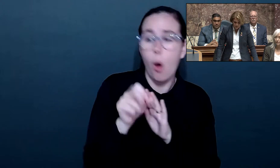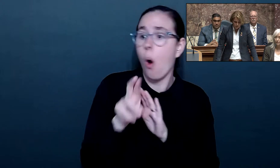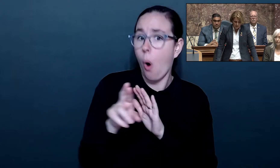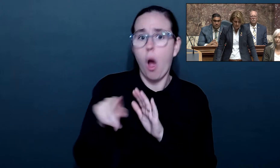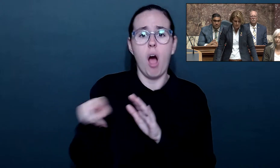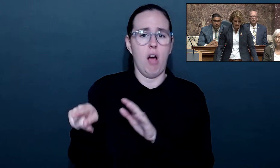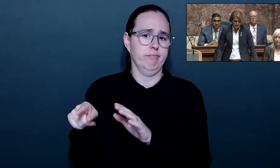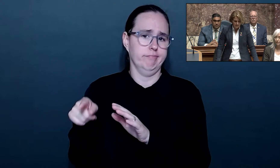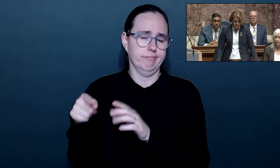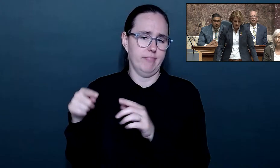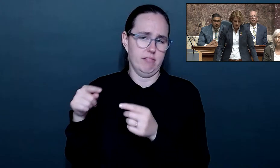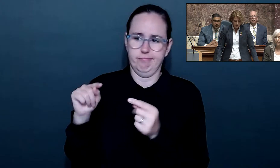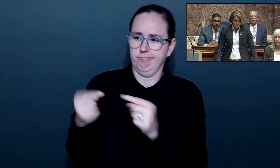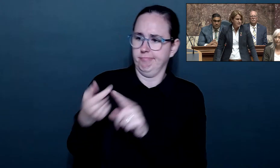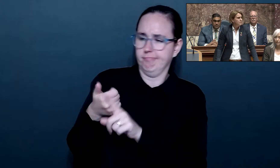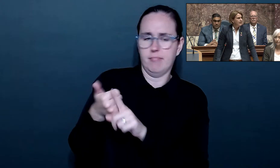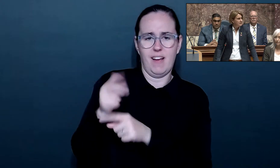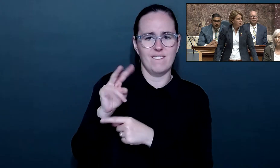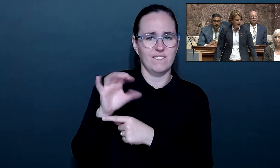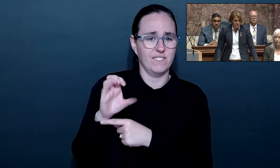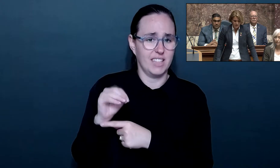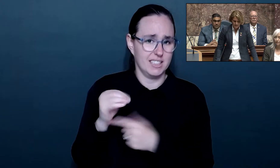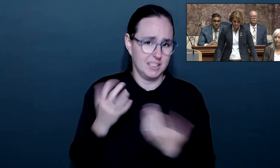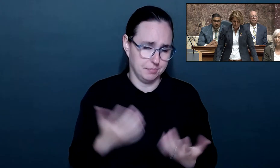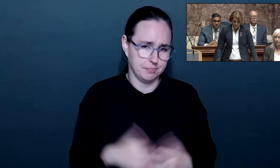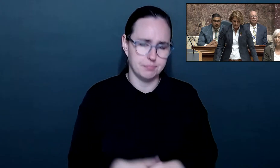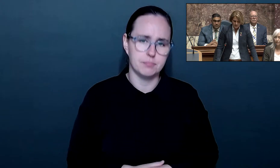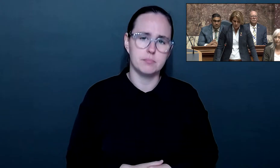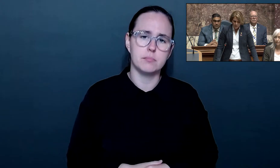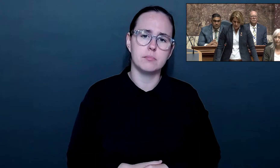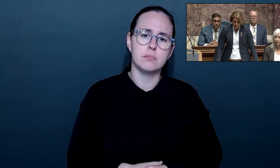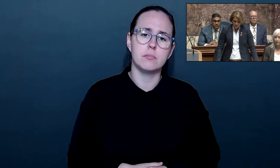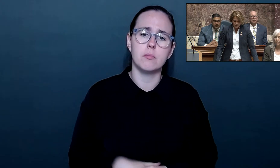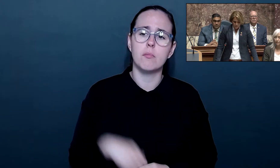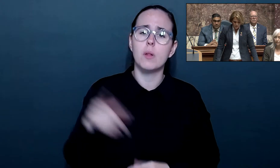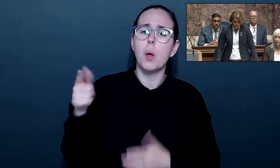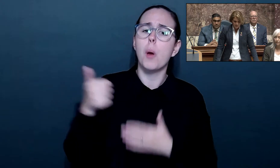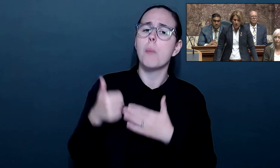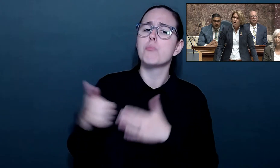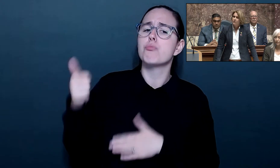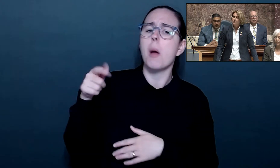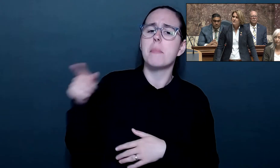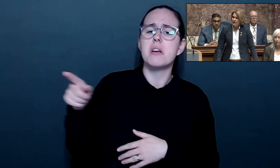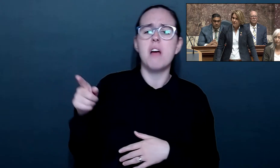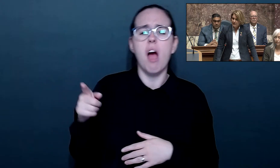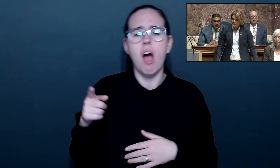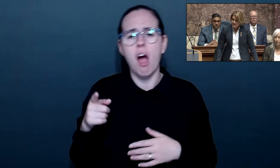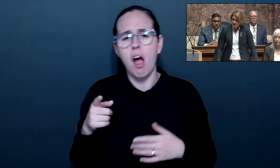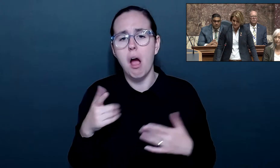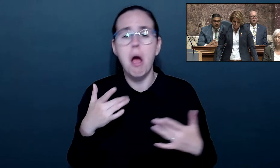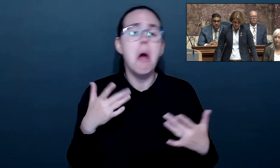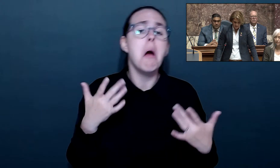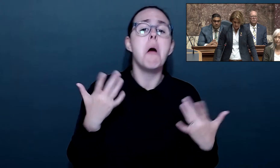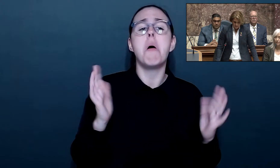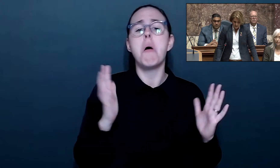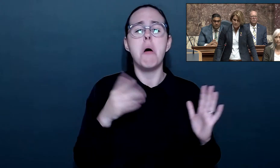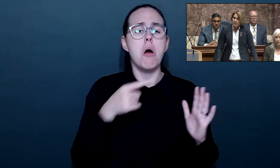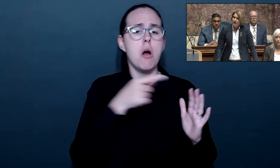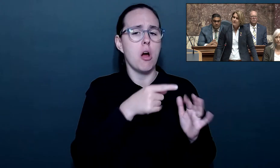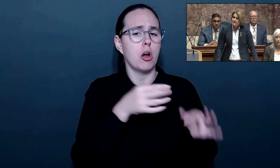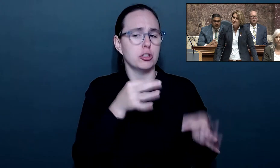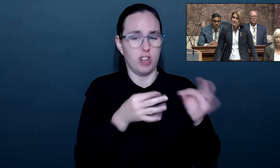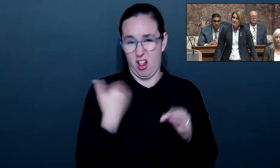the future trial related to this weekend's tragedy, the inquiry could focus on all those other incidents.